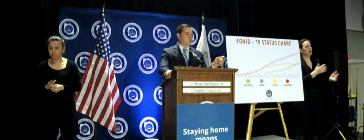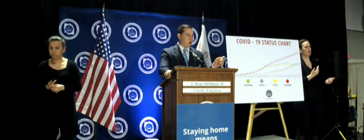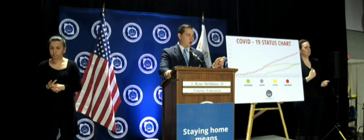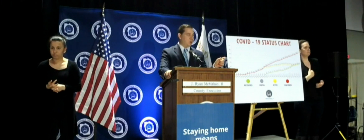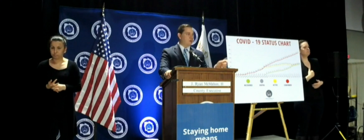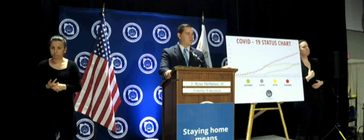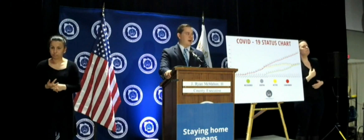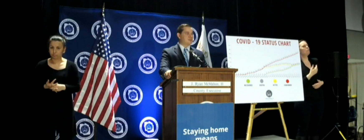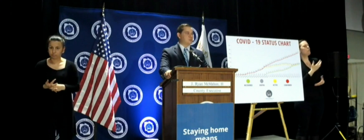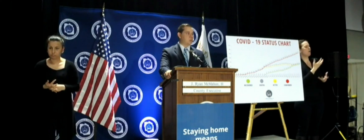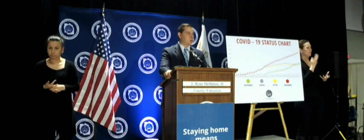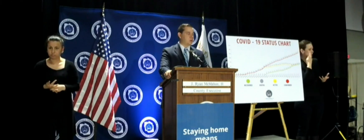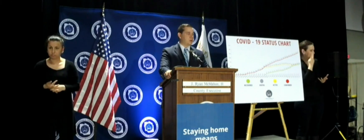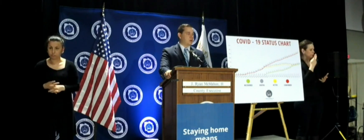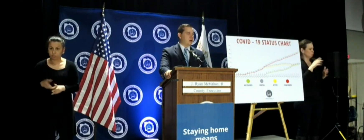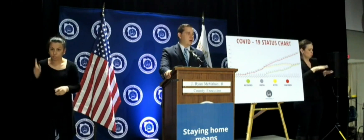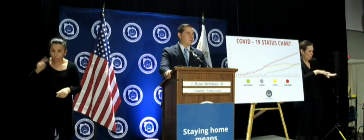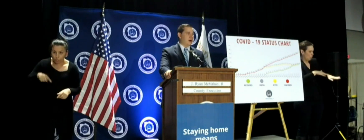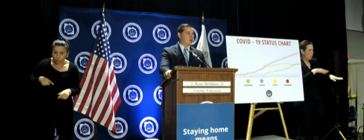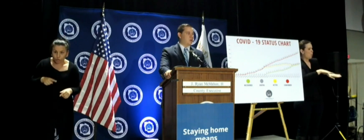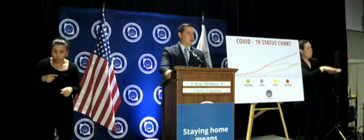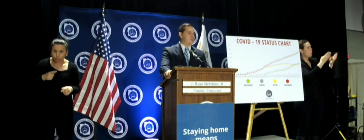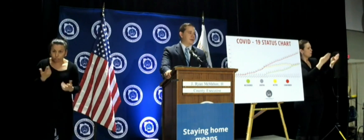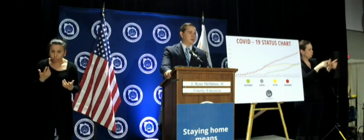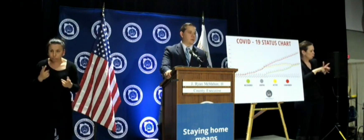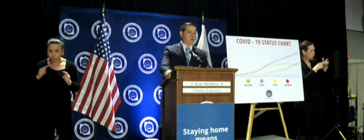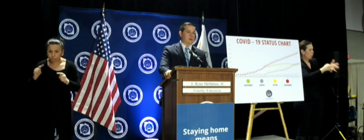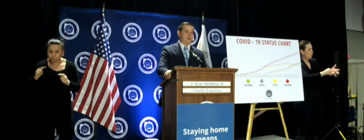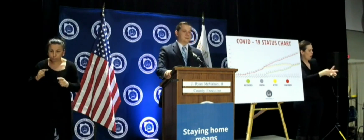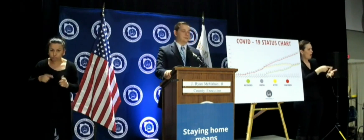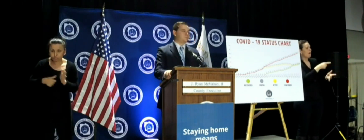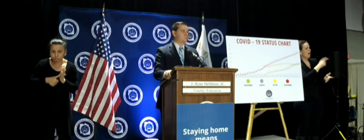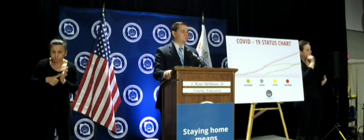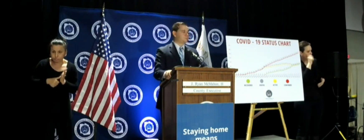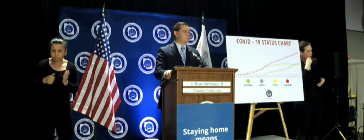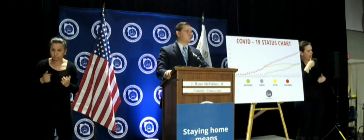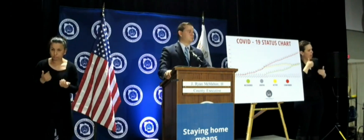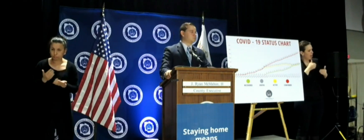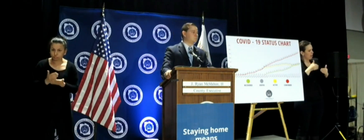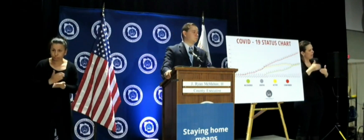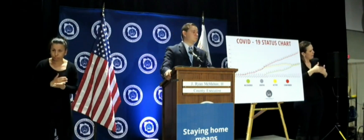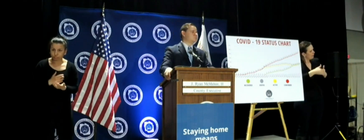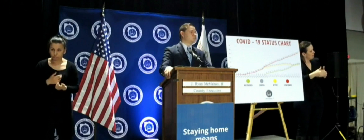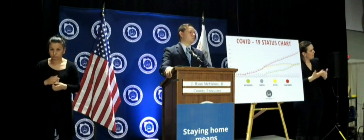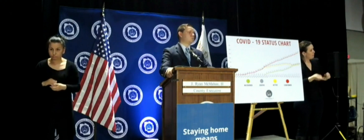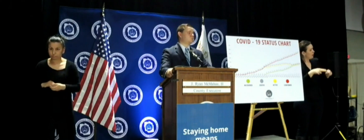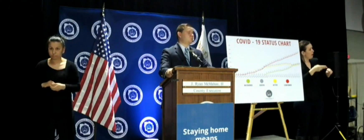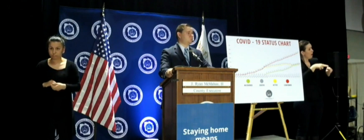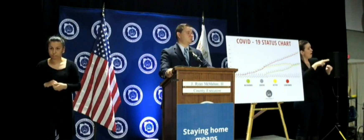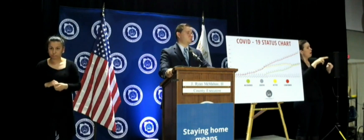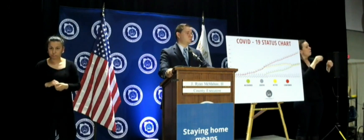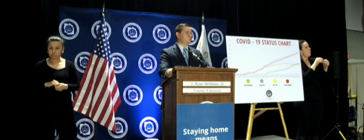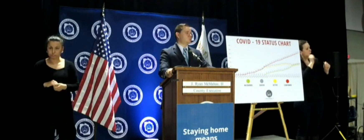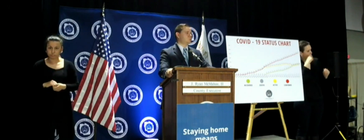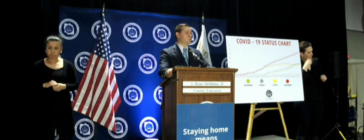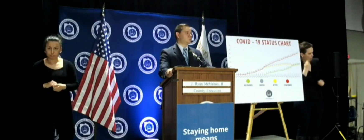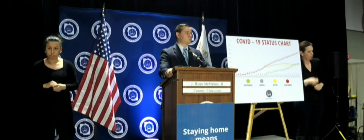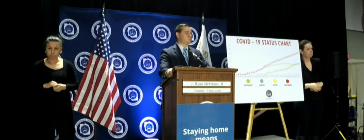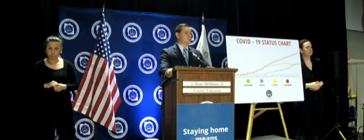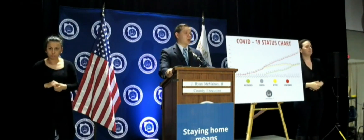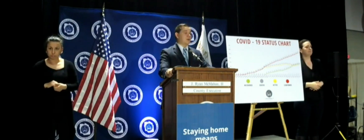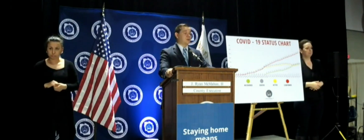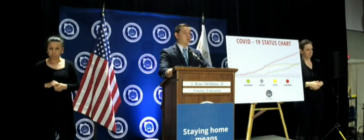there tomorrow if possible, but I don't know exactly where that is. Have they told you when they would open up